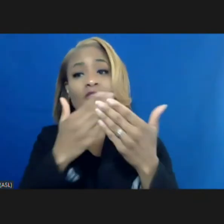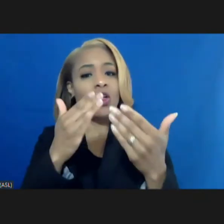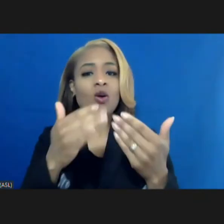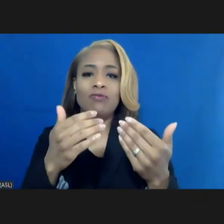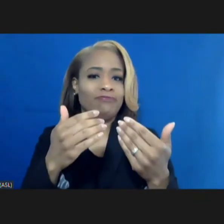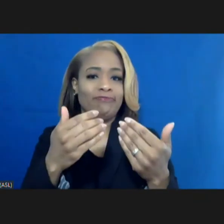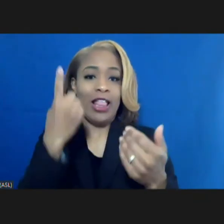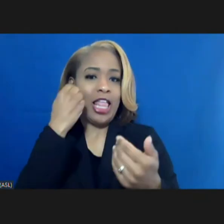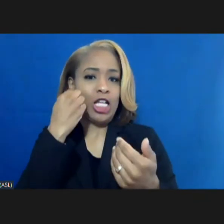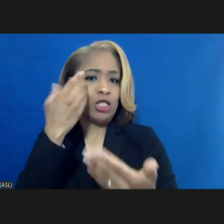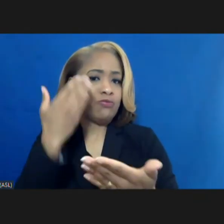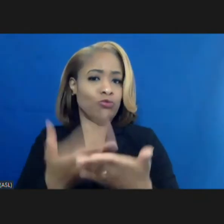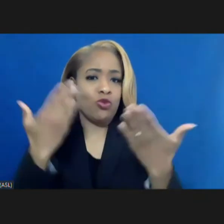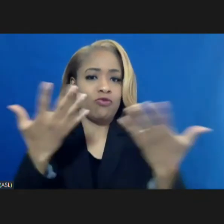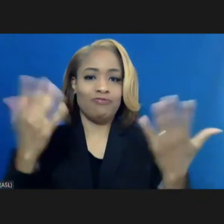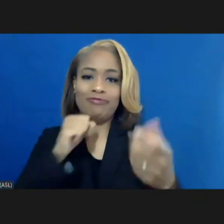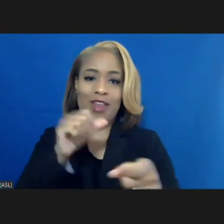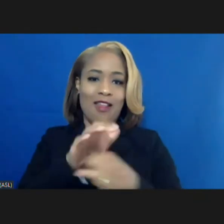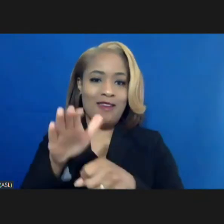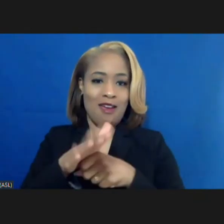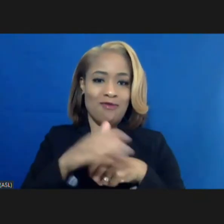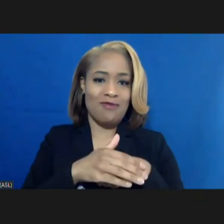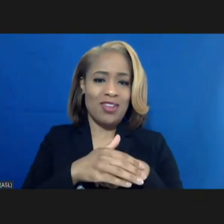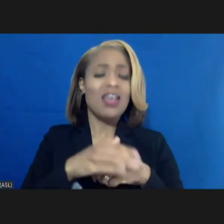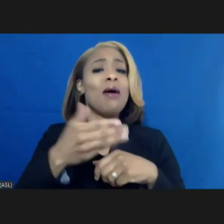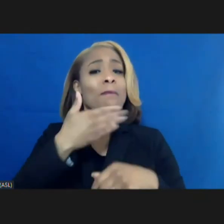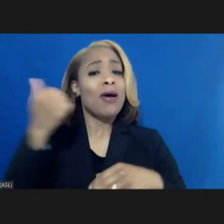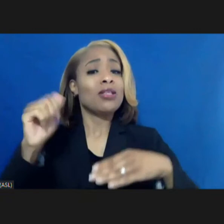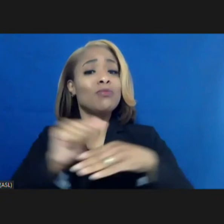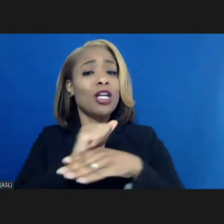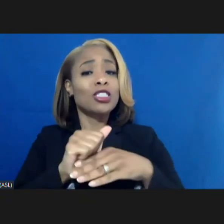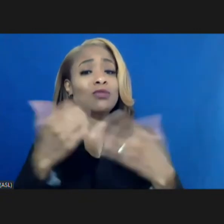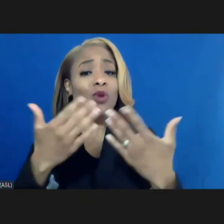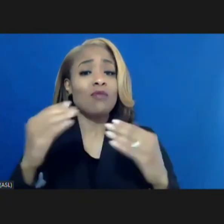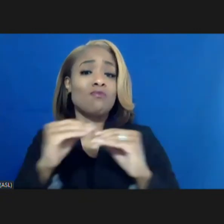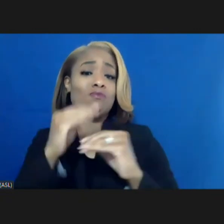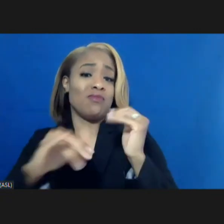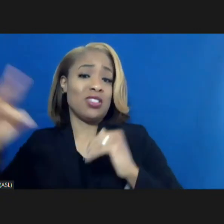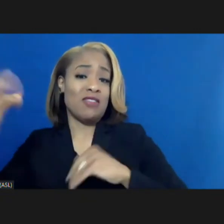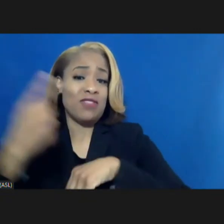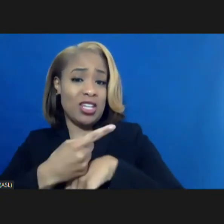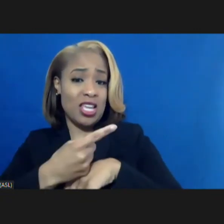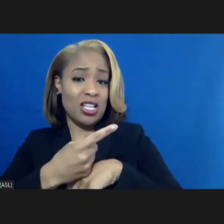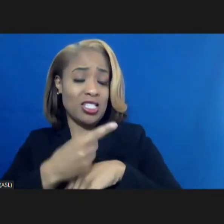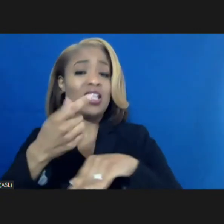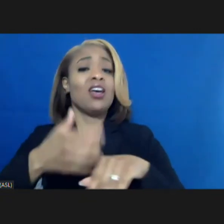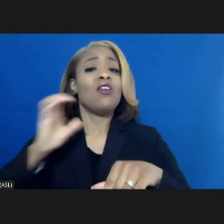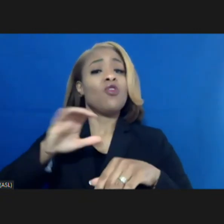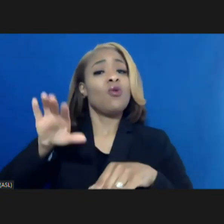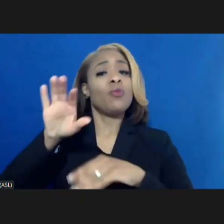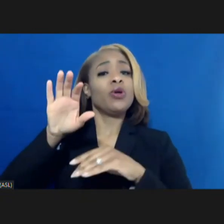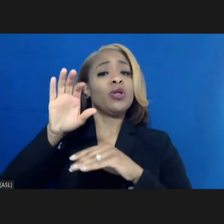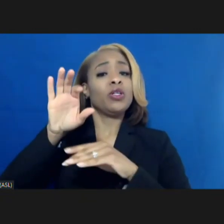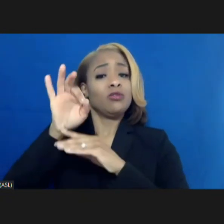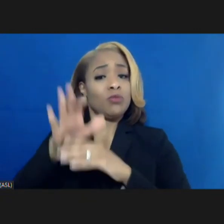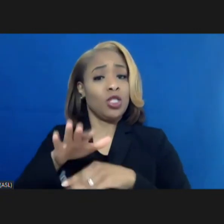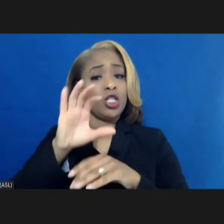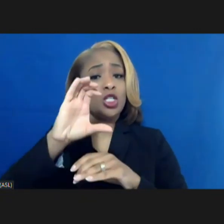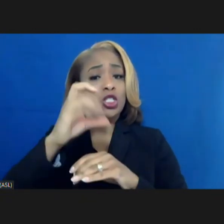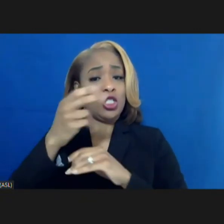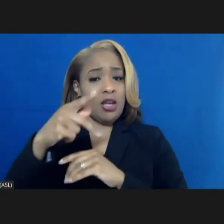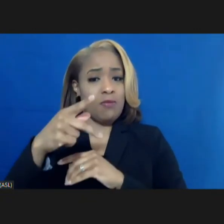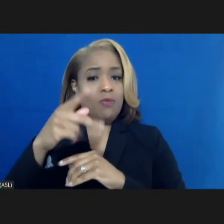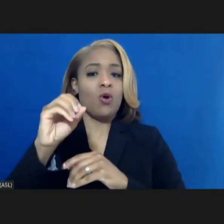last year. And the national best practice is 7 days. And Senate Majority Leader Shirky and former Speaker Chatfield both admitted after last